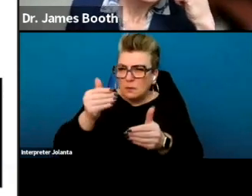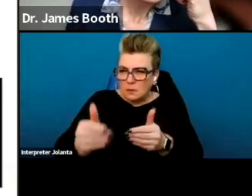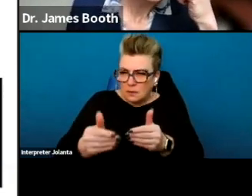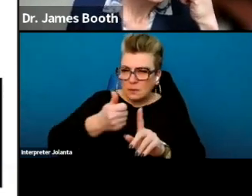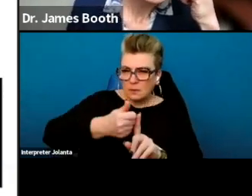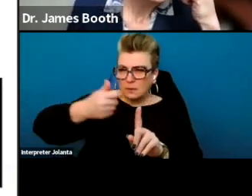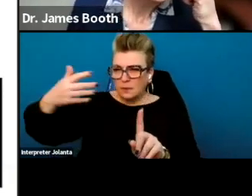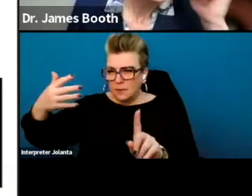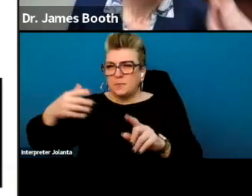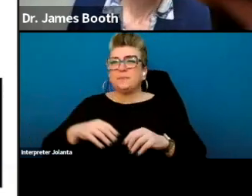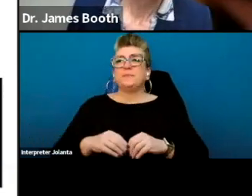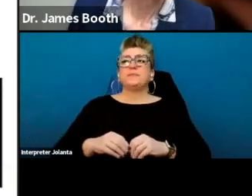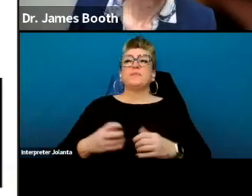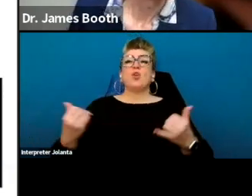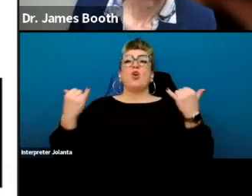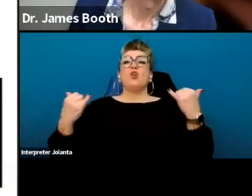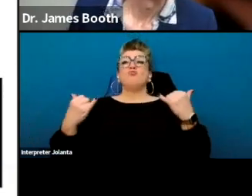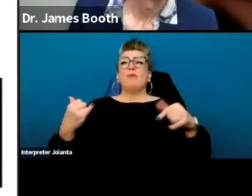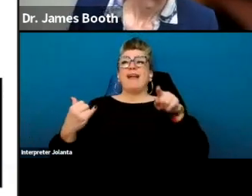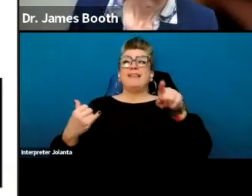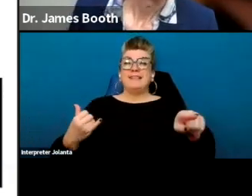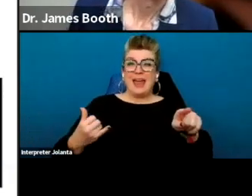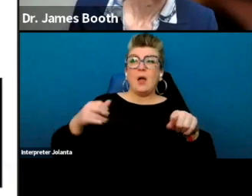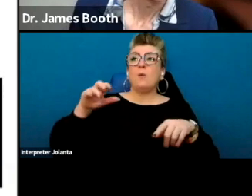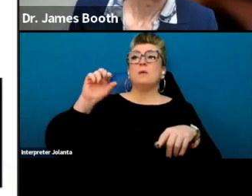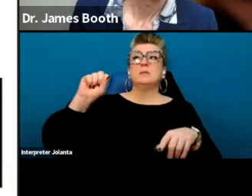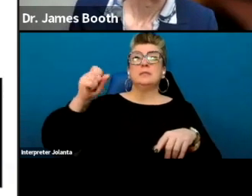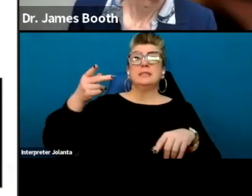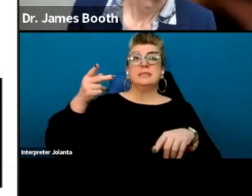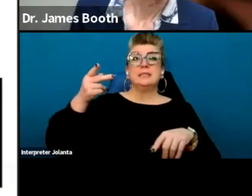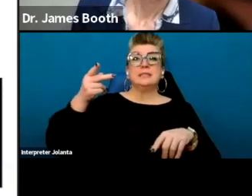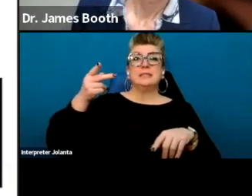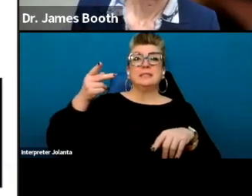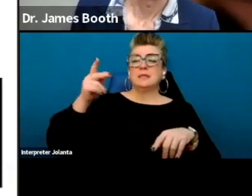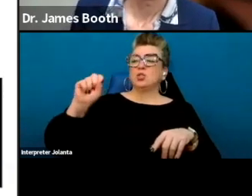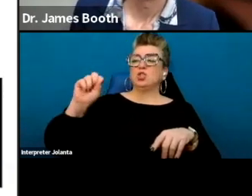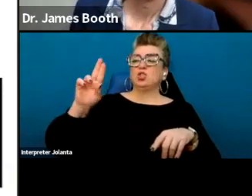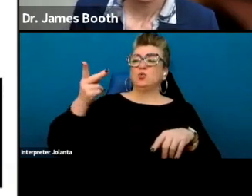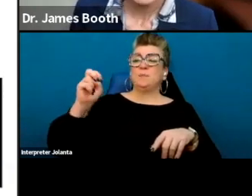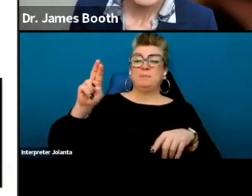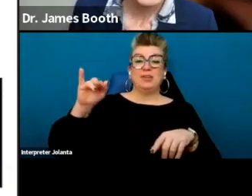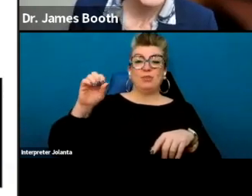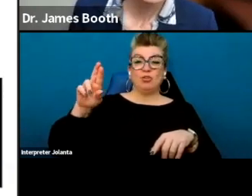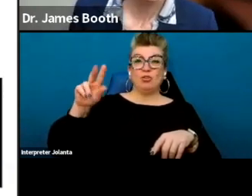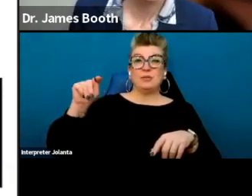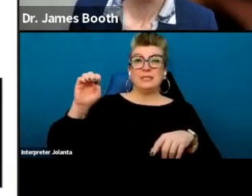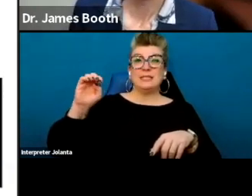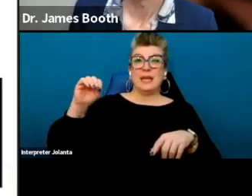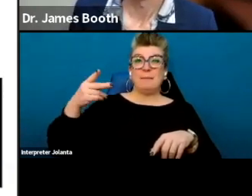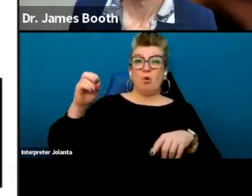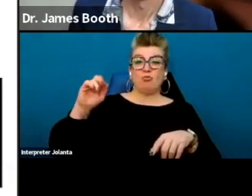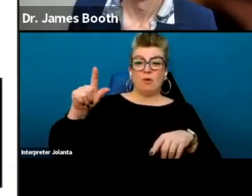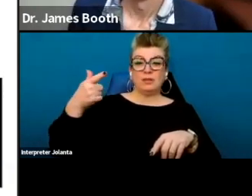the superior temporal gyrus here, you can see that the sound task or the phonological task showed